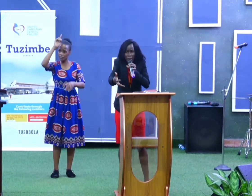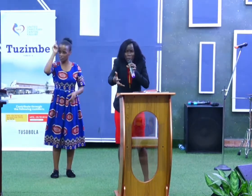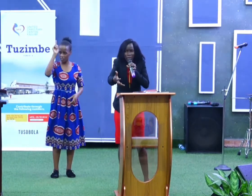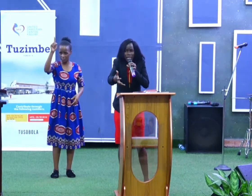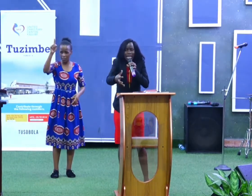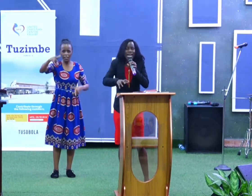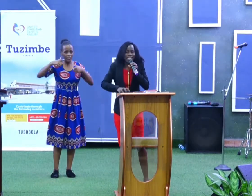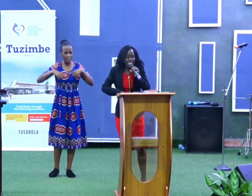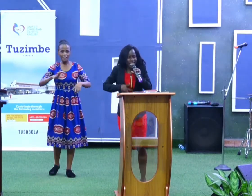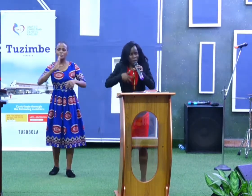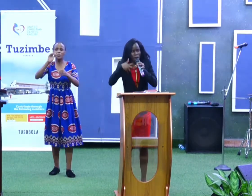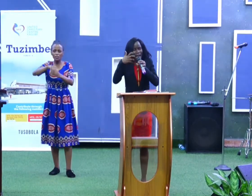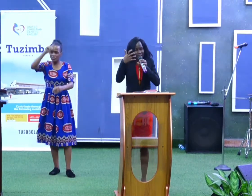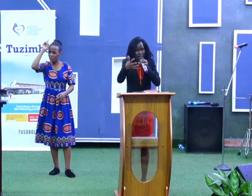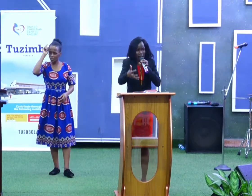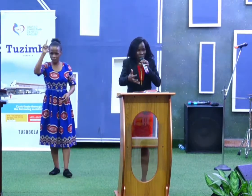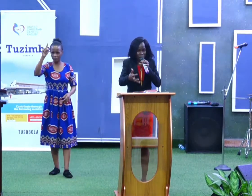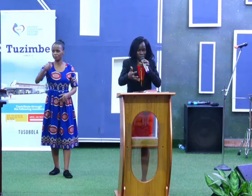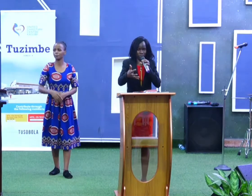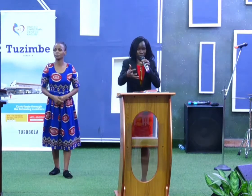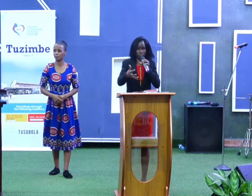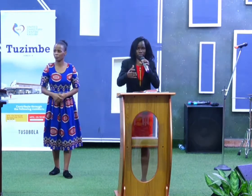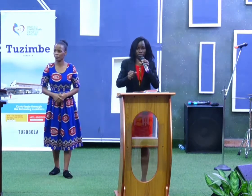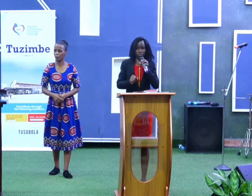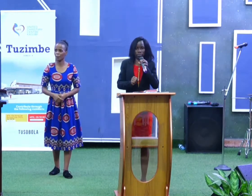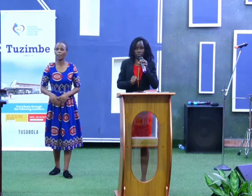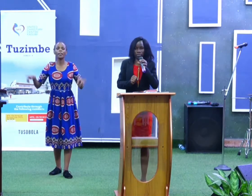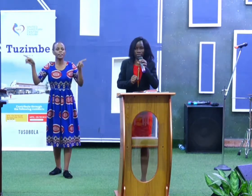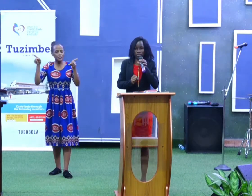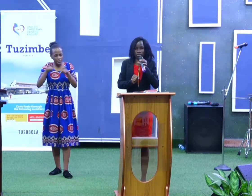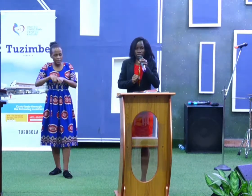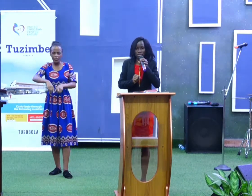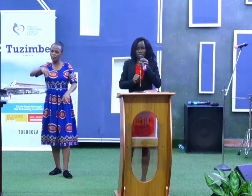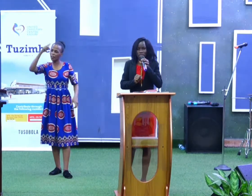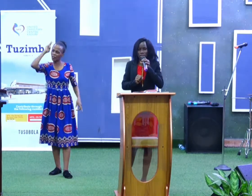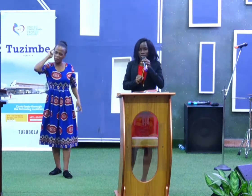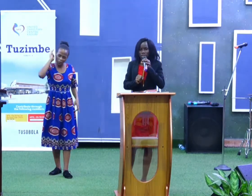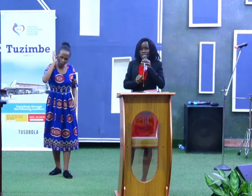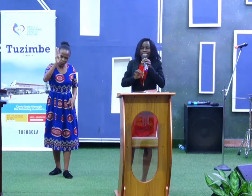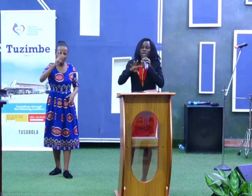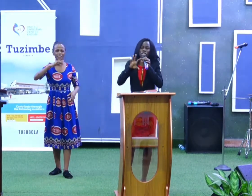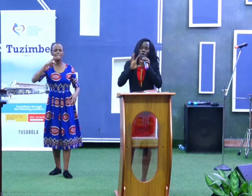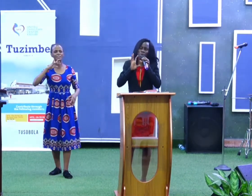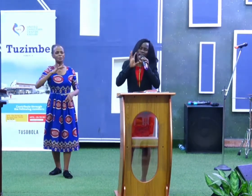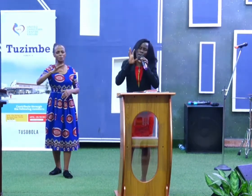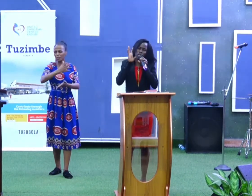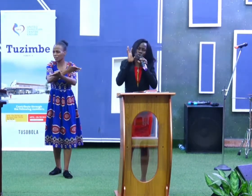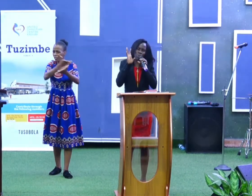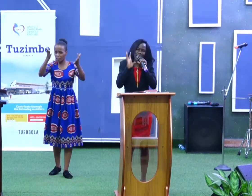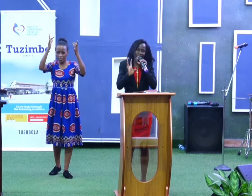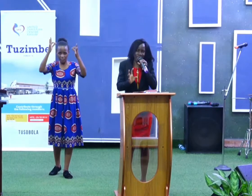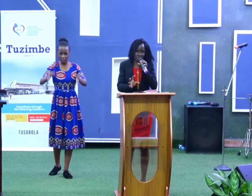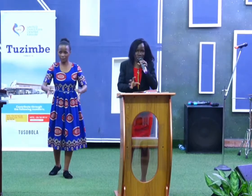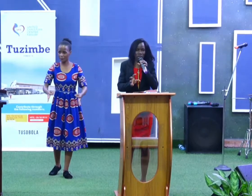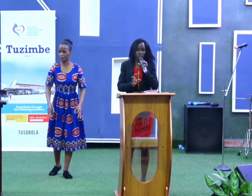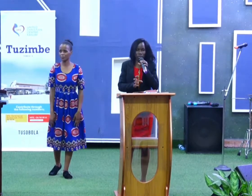in him. Let us abide in him. Then we shall be able to